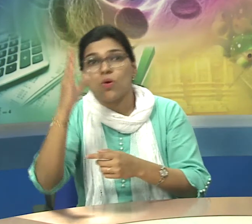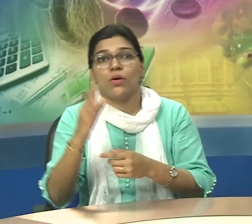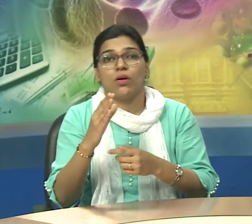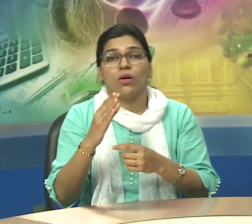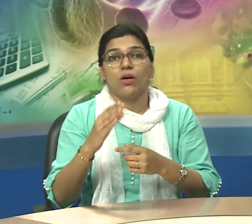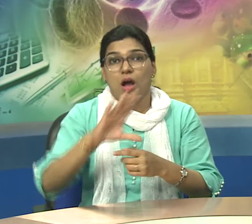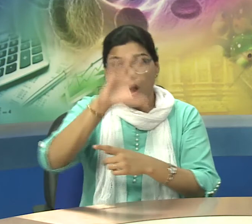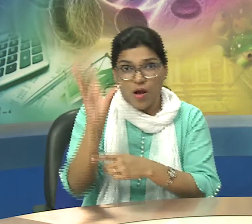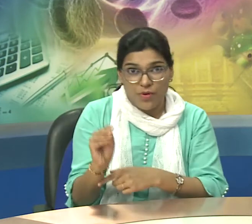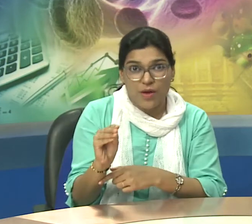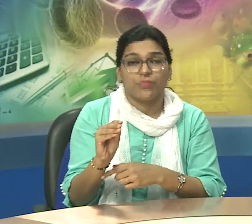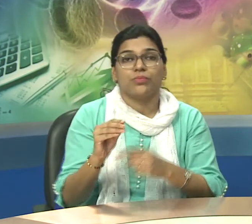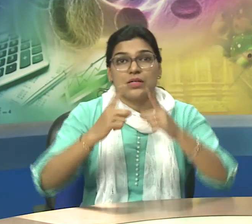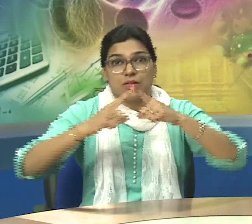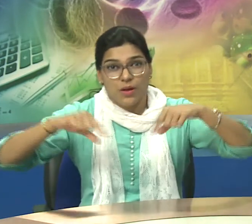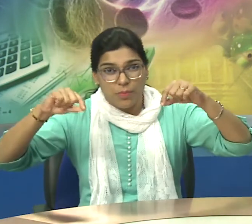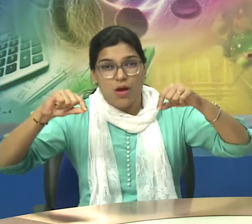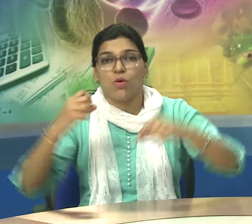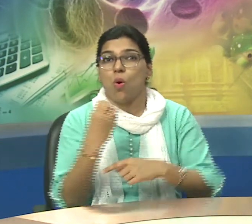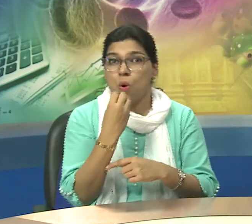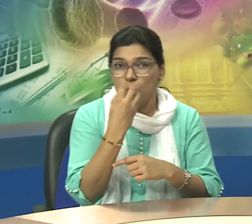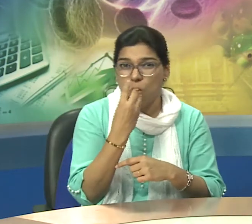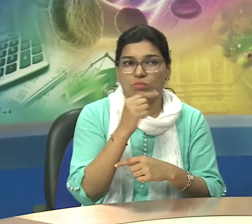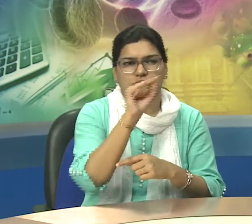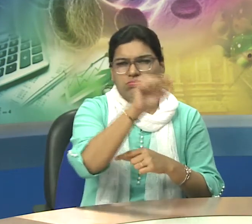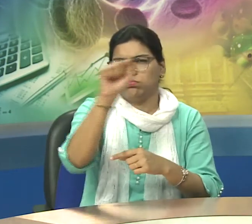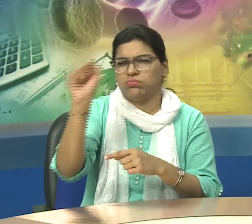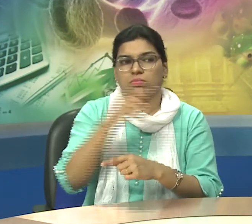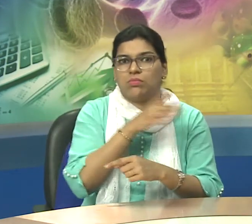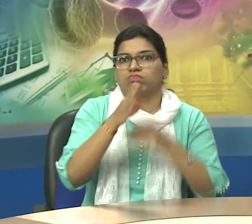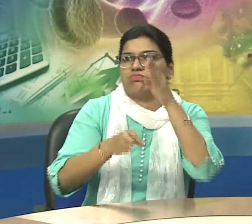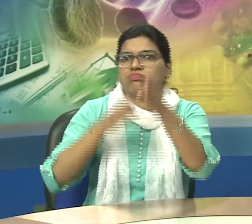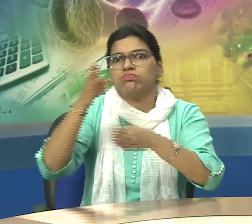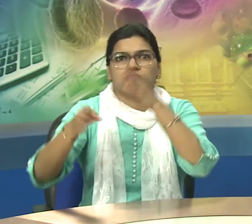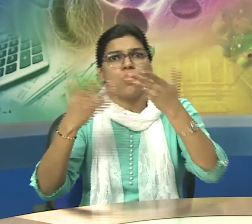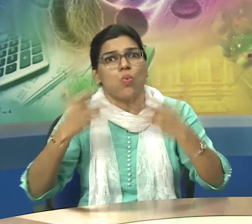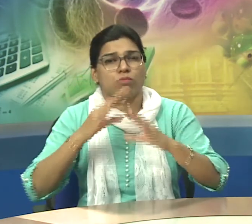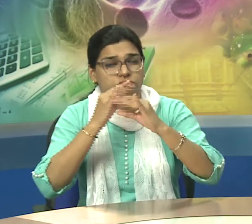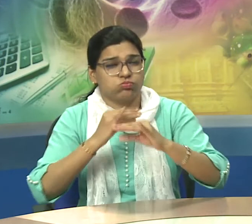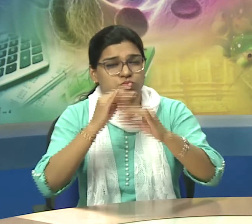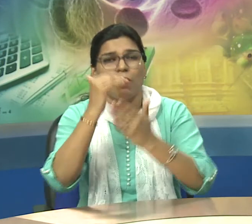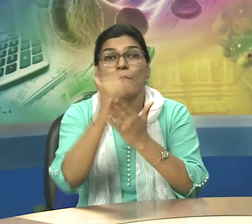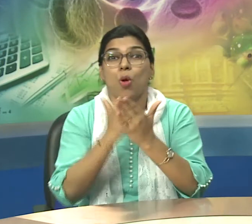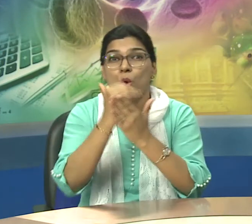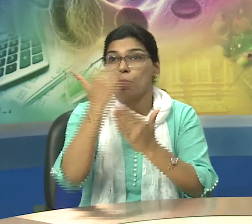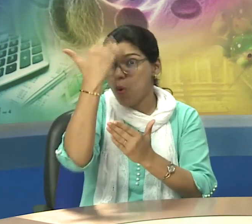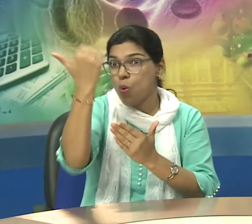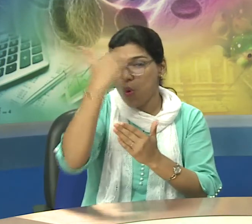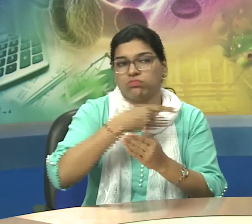Iraq, West Africa, Japan, and Hong Kong. He